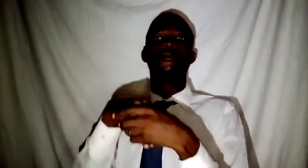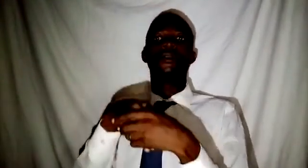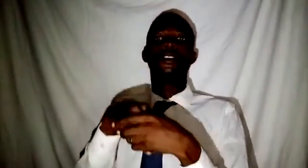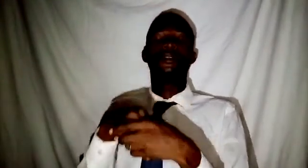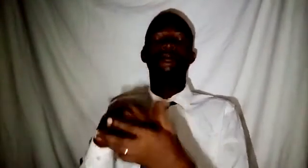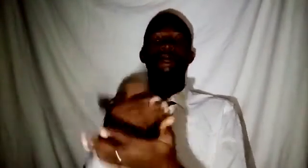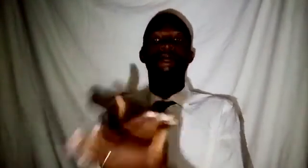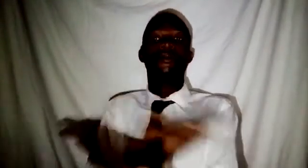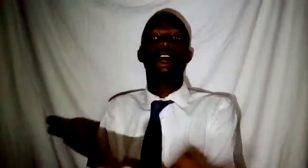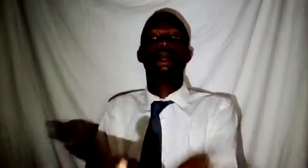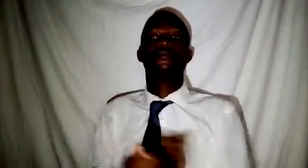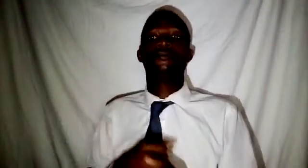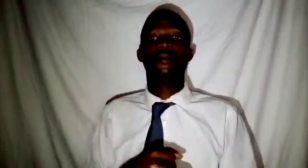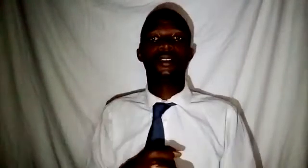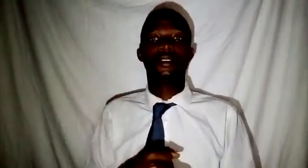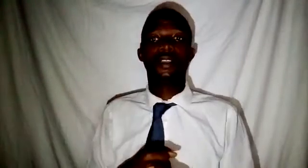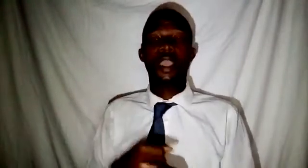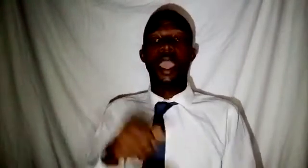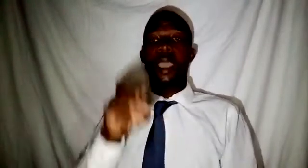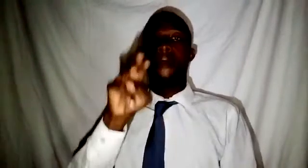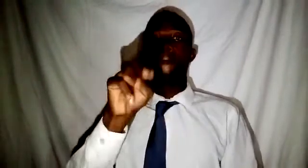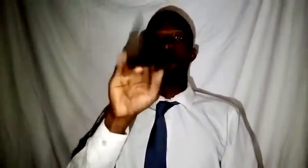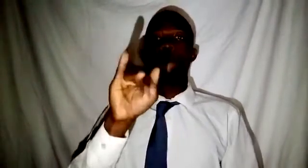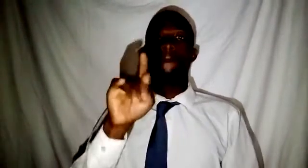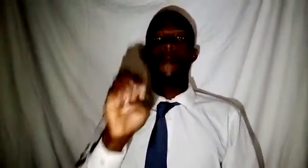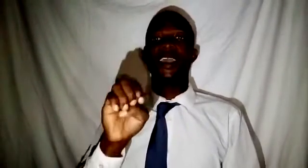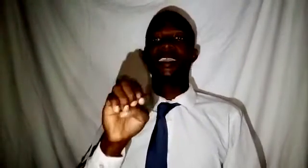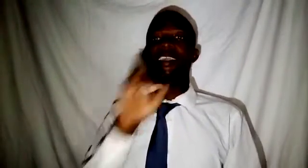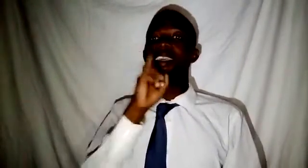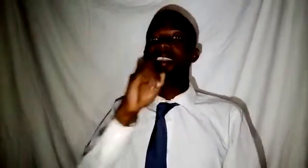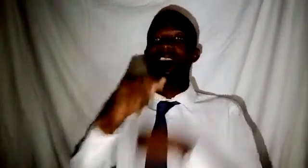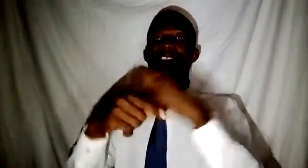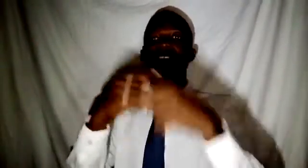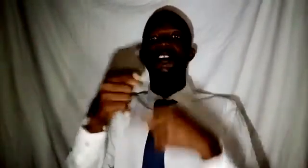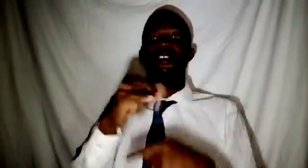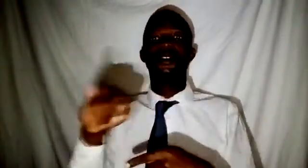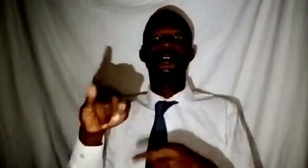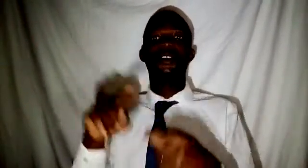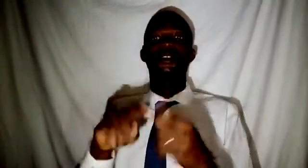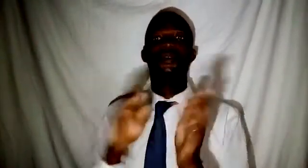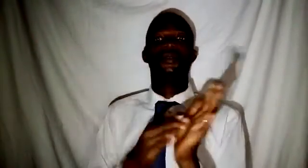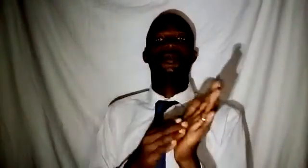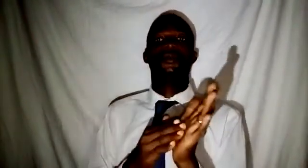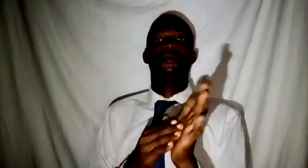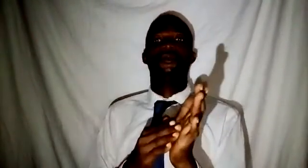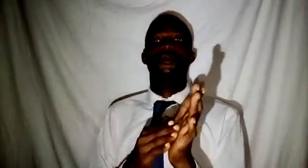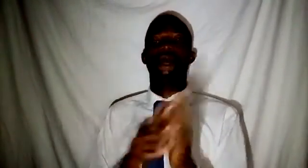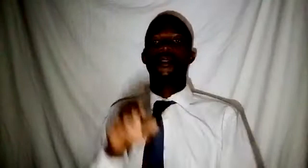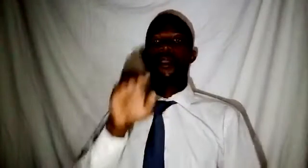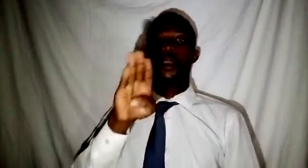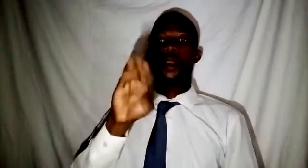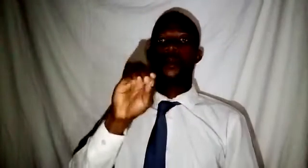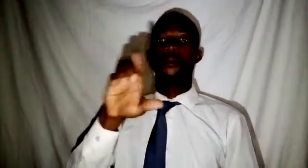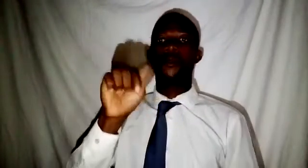action. Mike is going to school. A condition of action. Bolanle is a good girl.